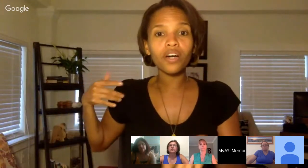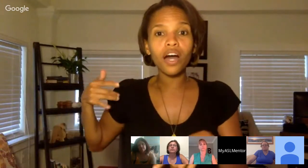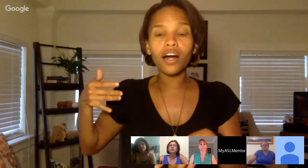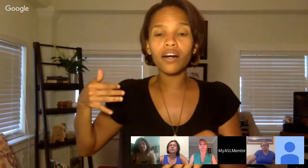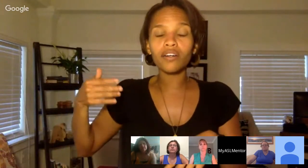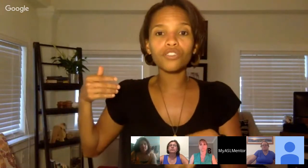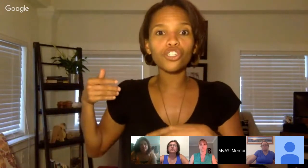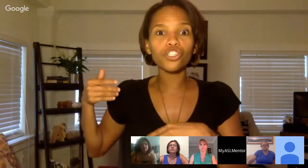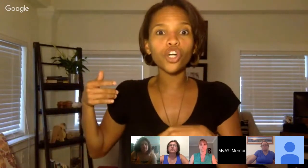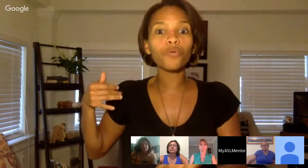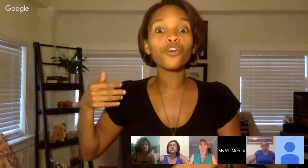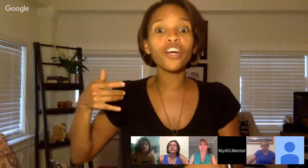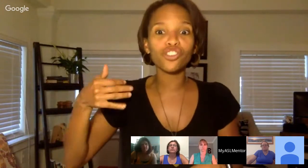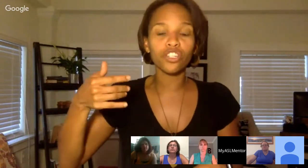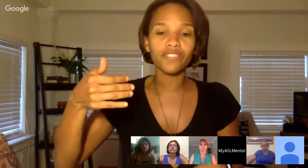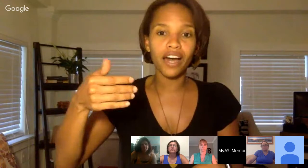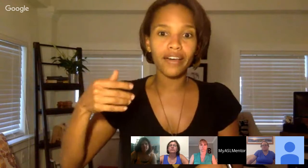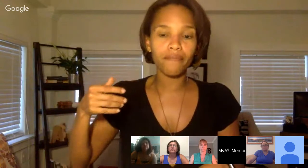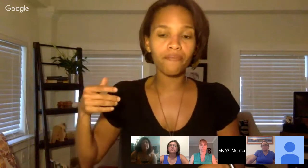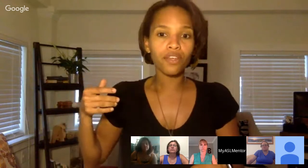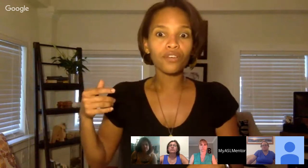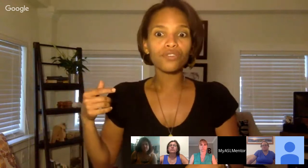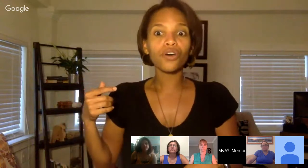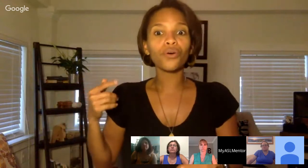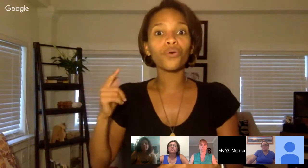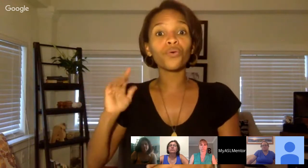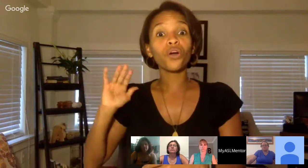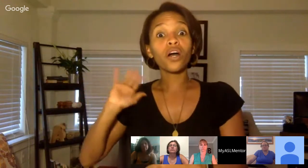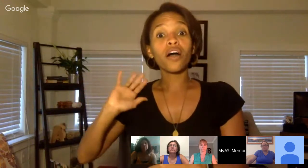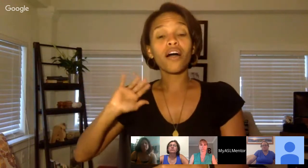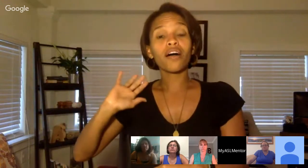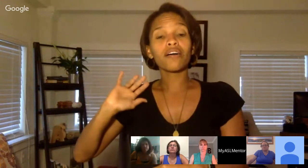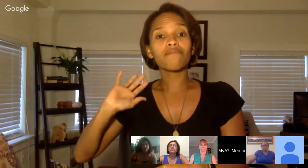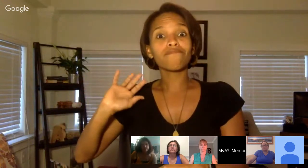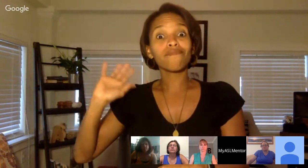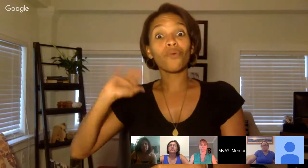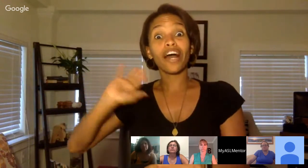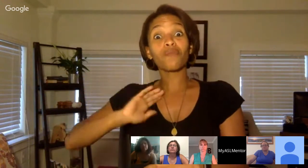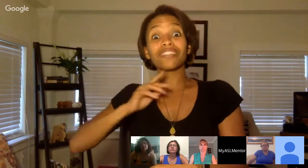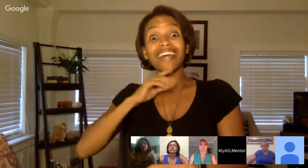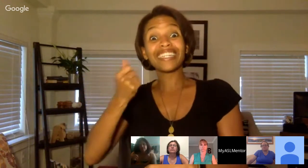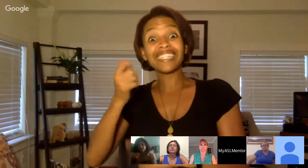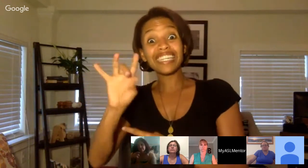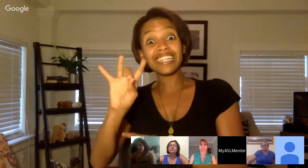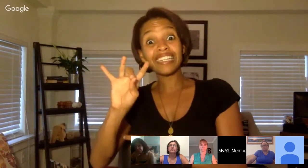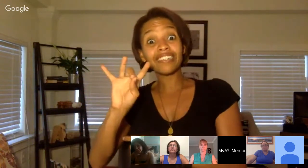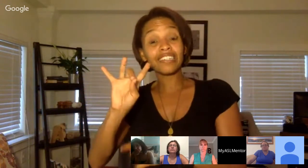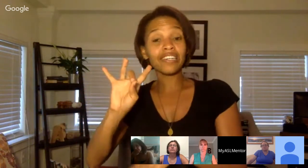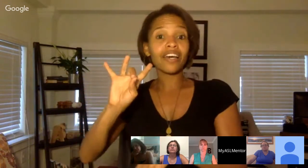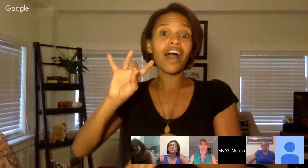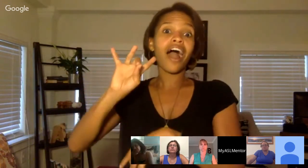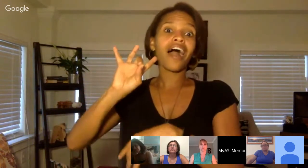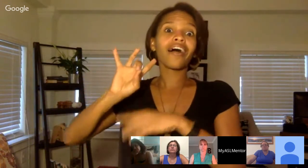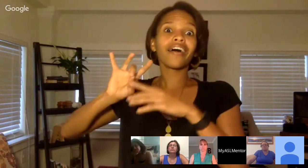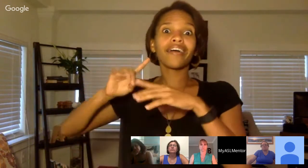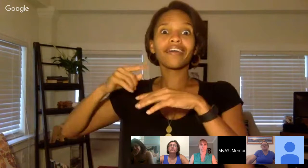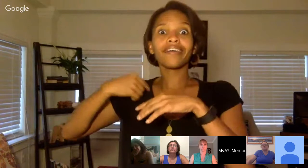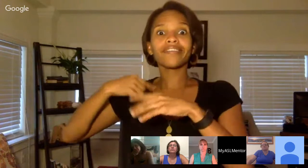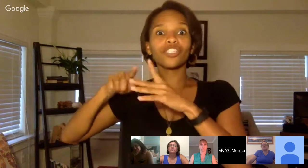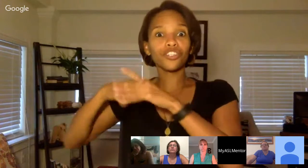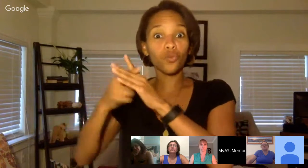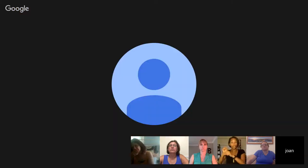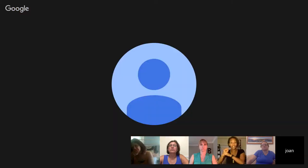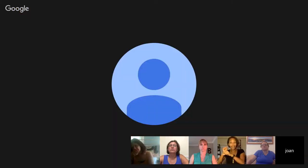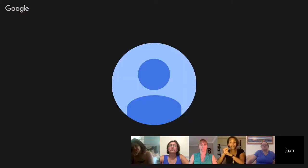too to show progression of time. So when I was 18,